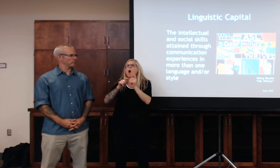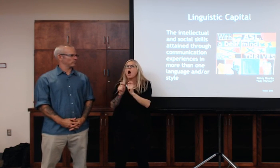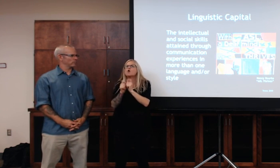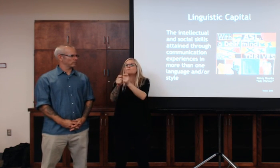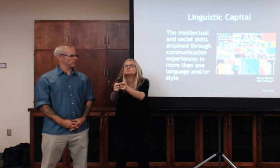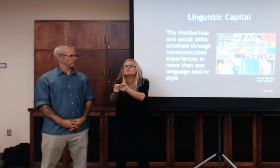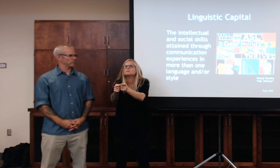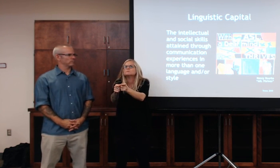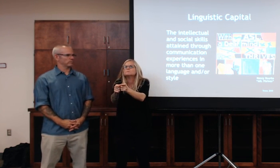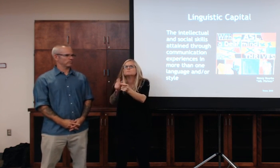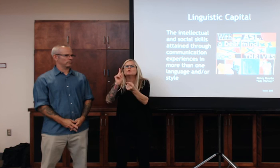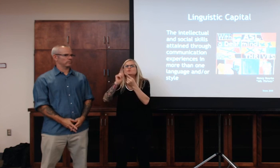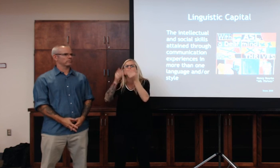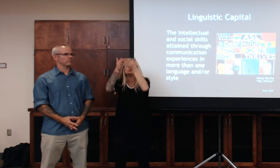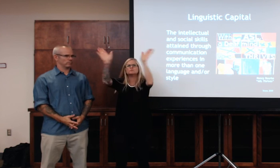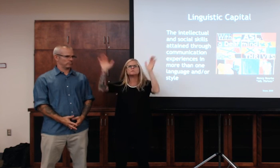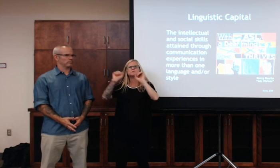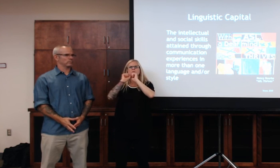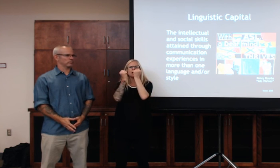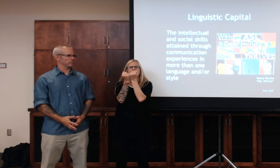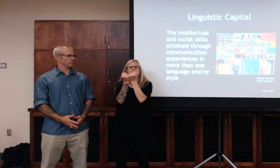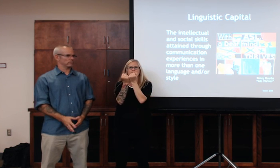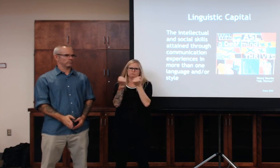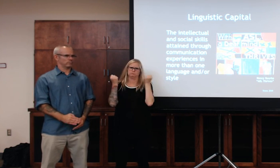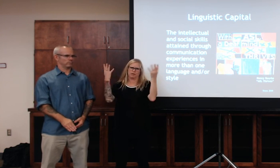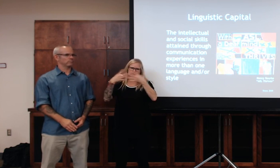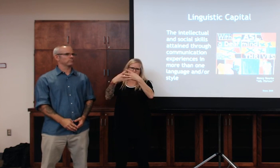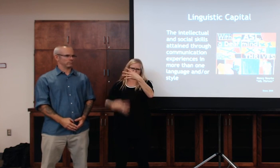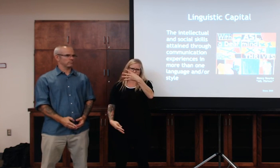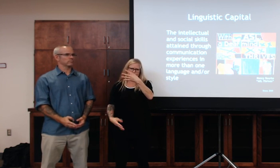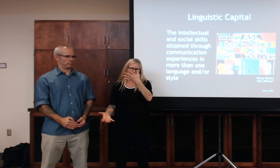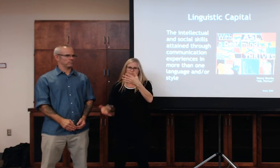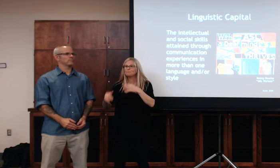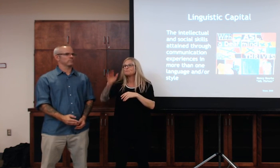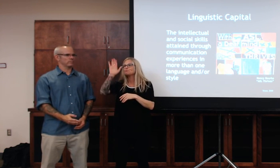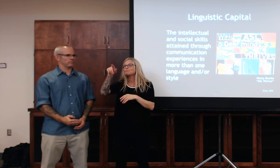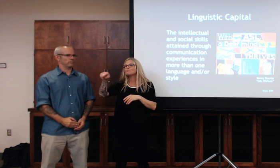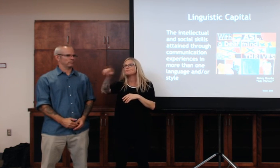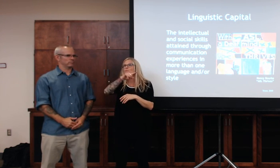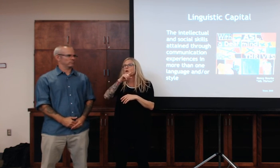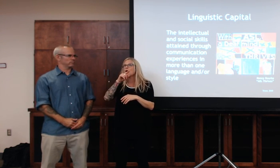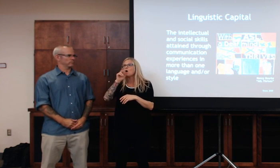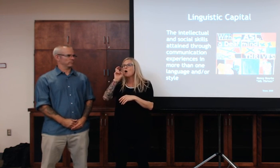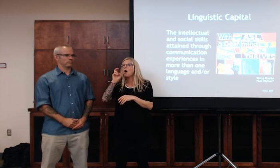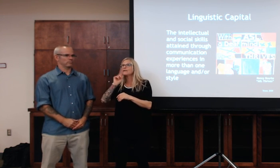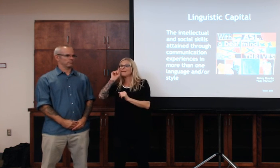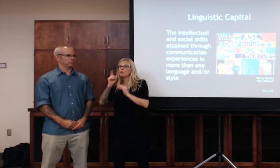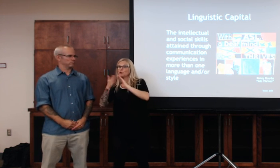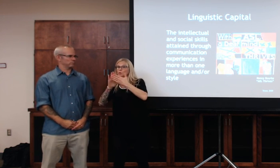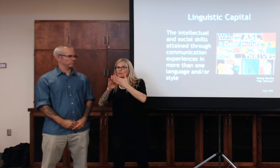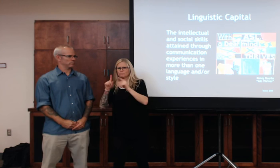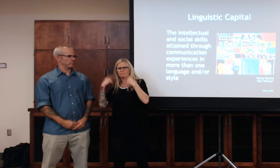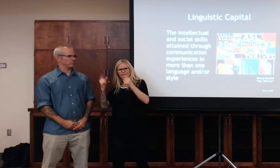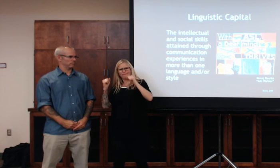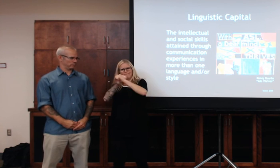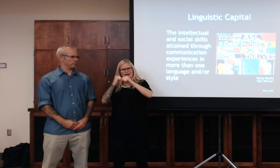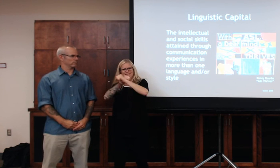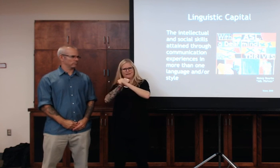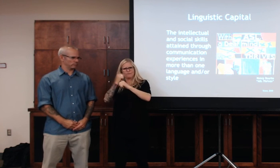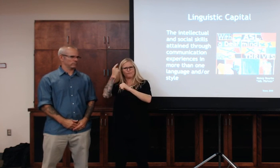Now, what contributions to general society are there? Oh, there's plenty. The deaf community has been